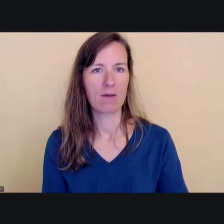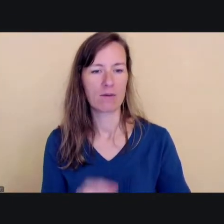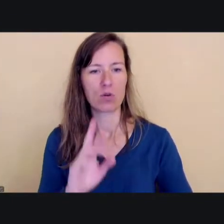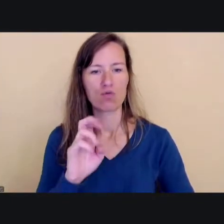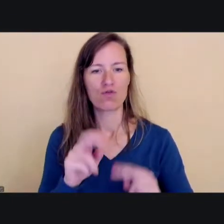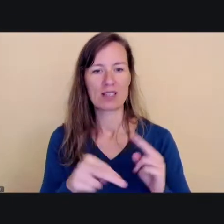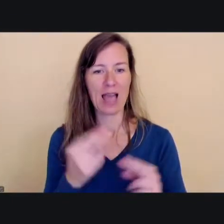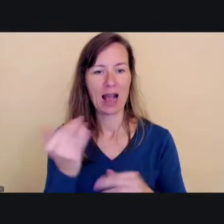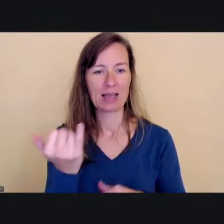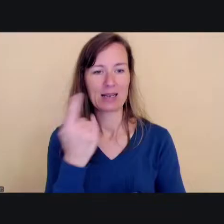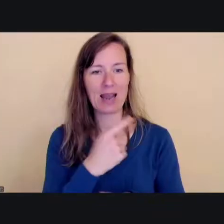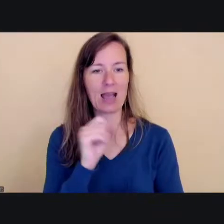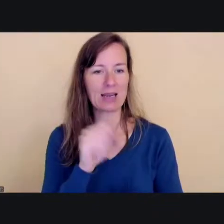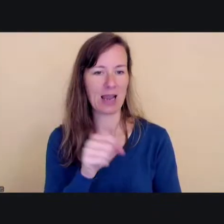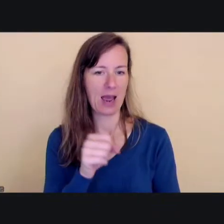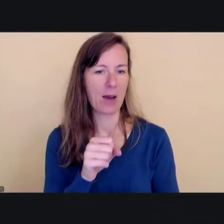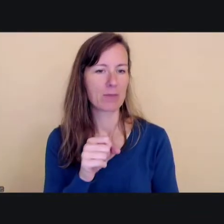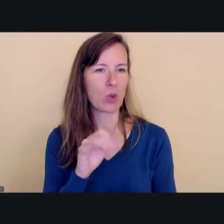point.